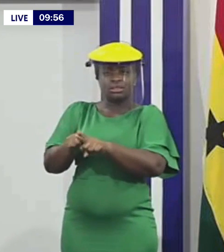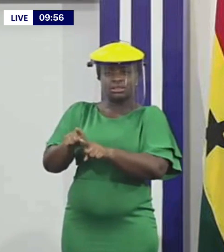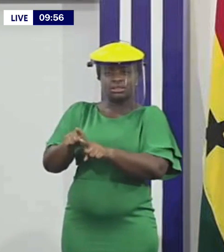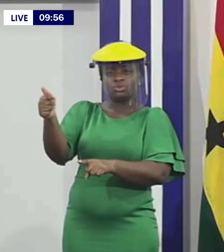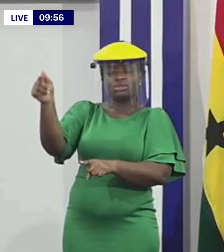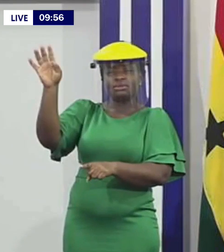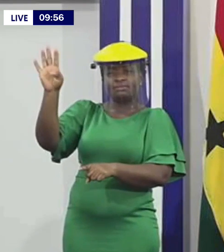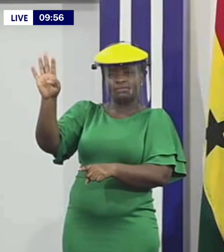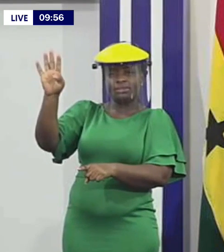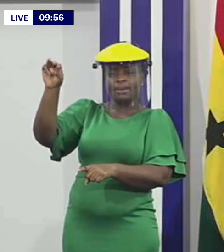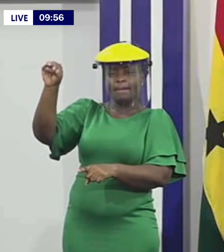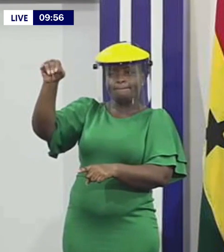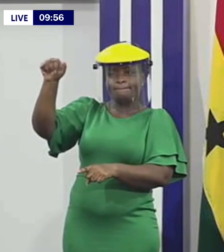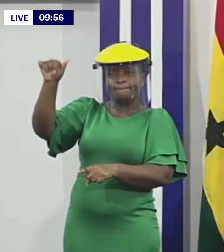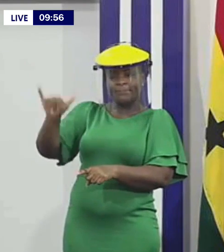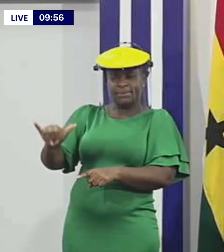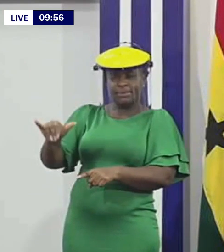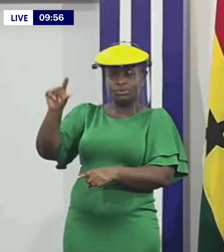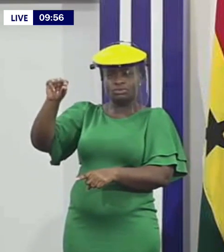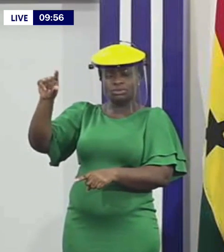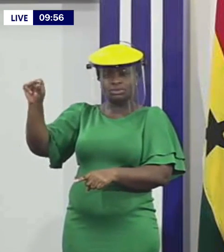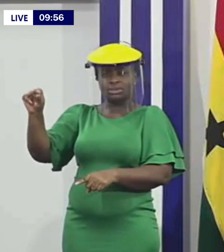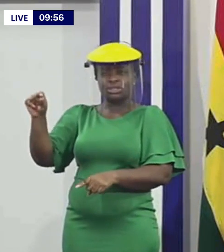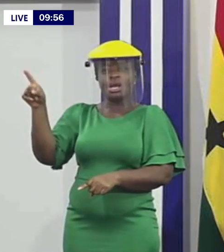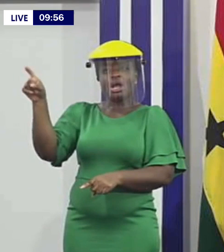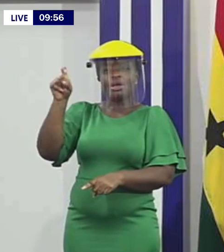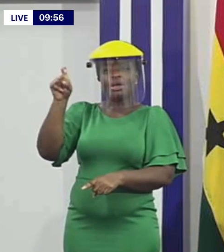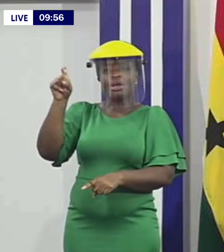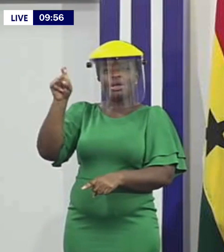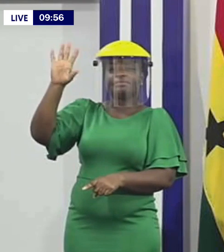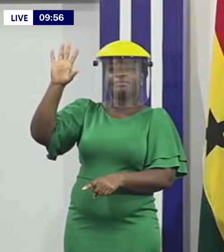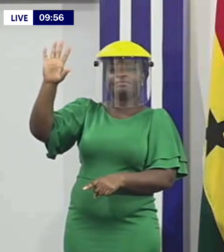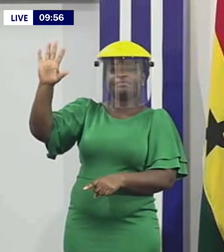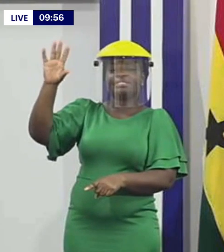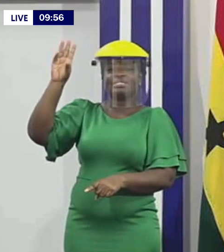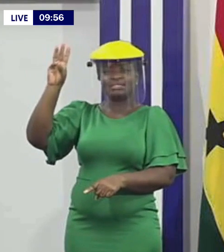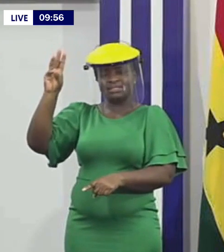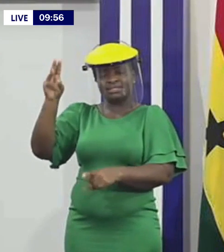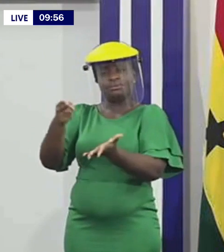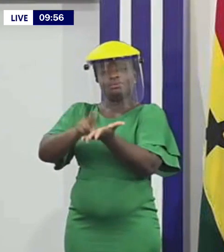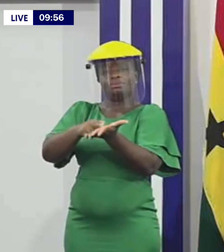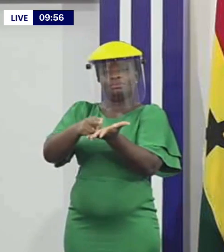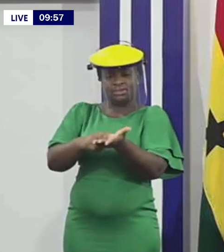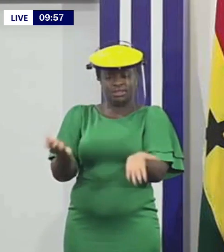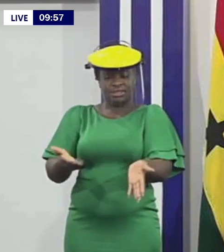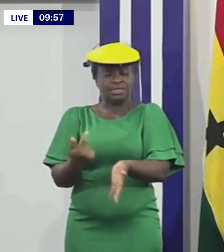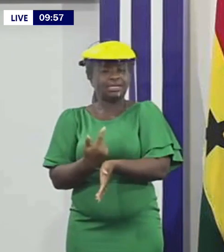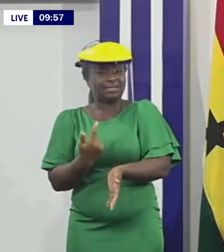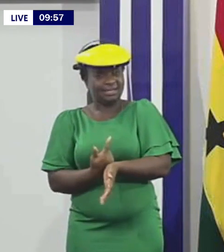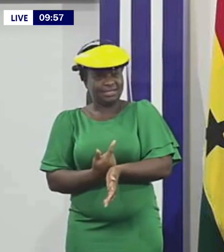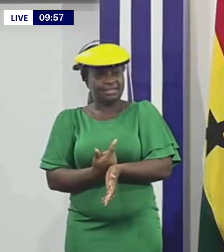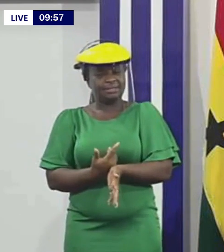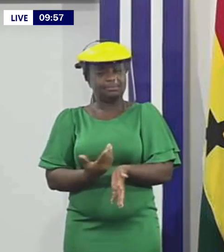of May 23rd, total of 156 new cases have been recorded in Ghana, and this